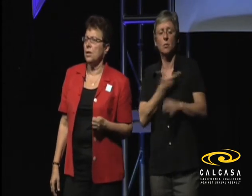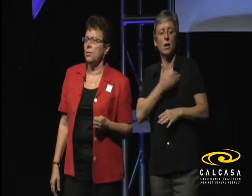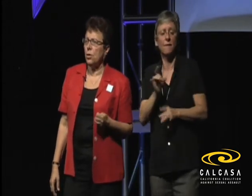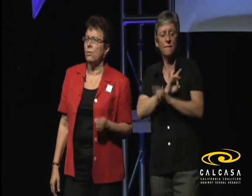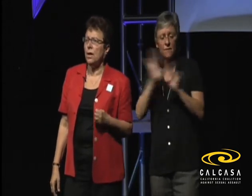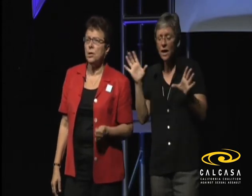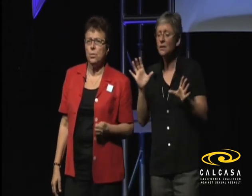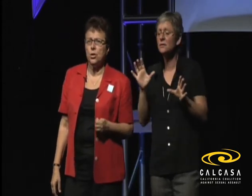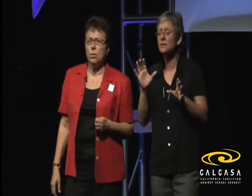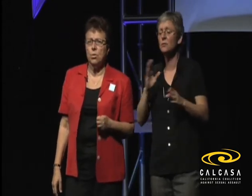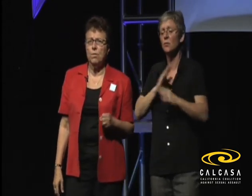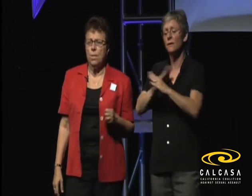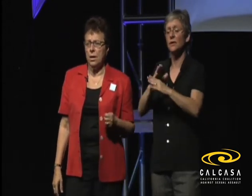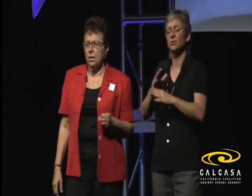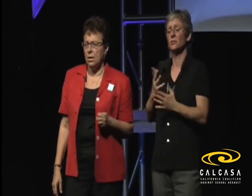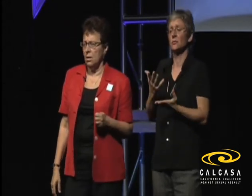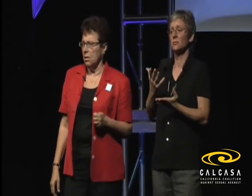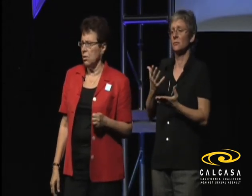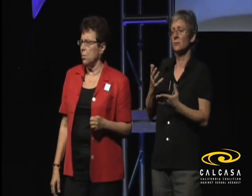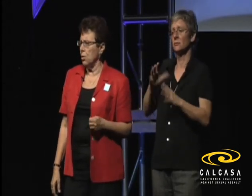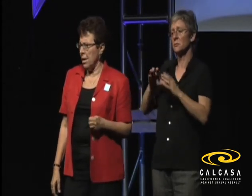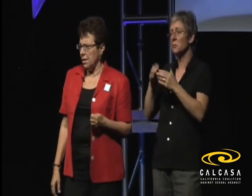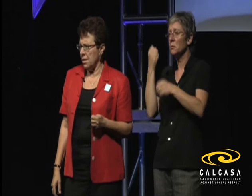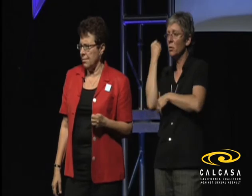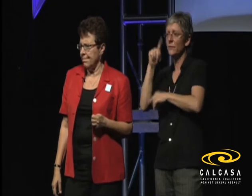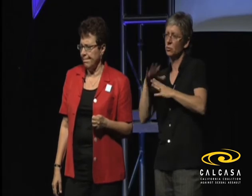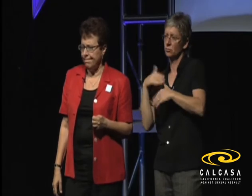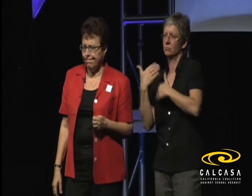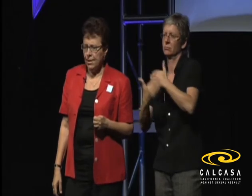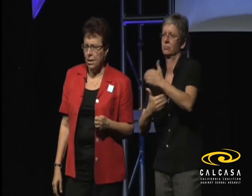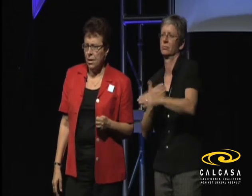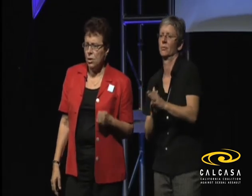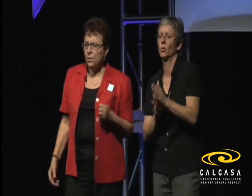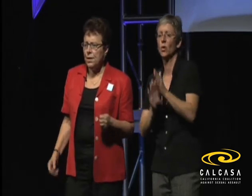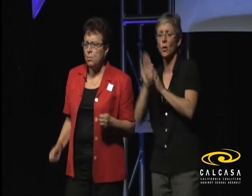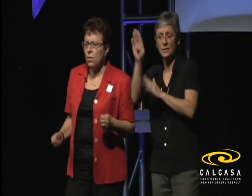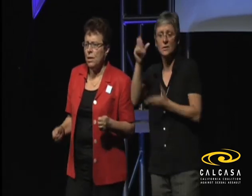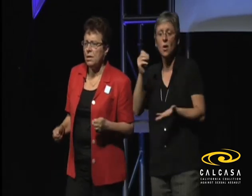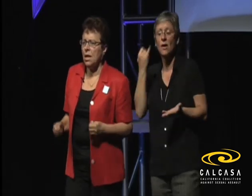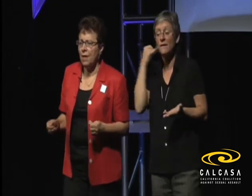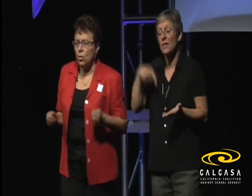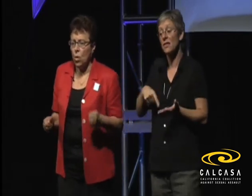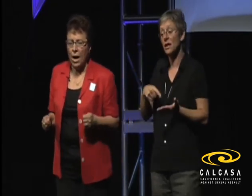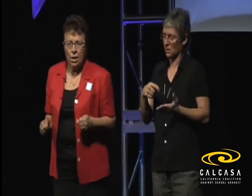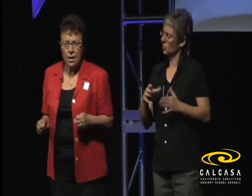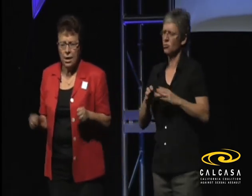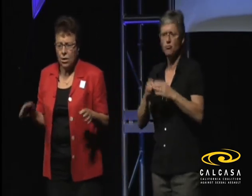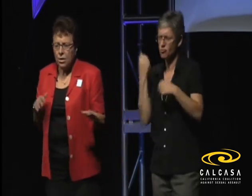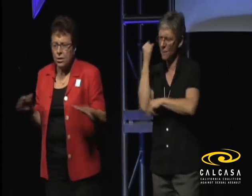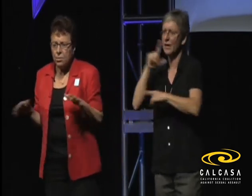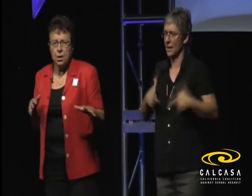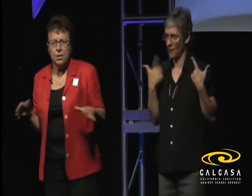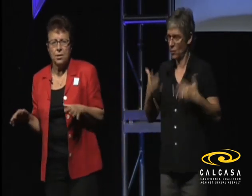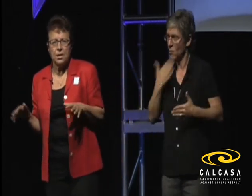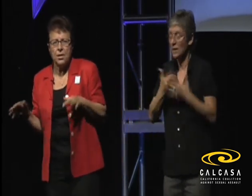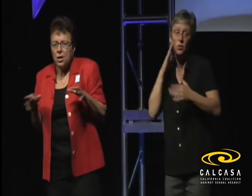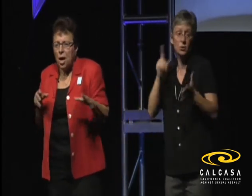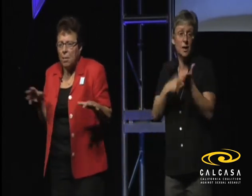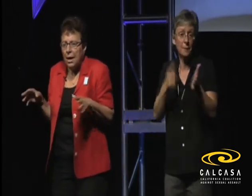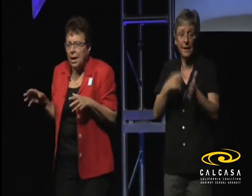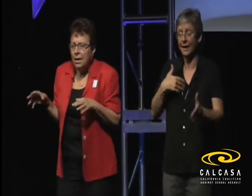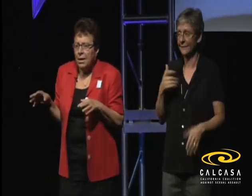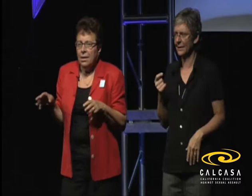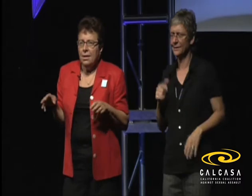violence prevention movement to progress. So if this movement is alive and well, and I know sometimes there's this